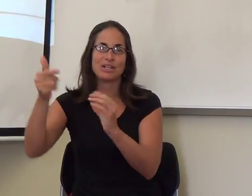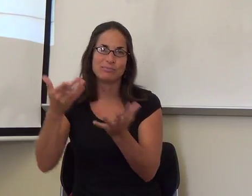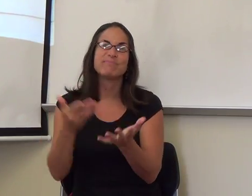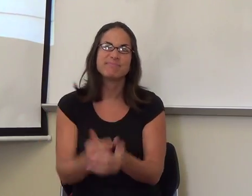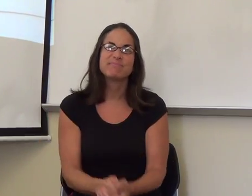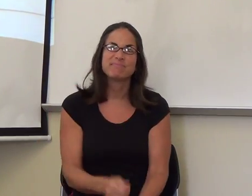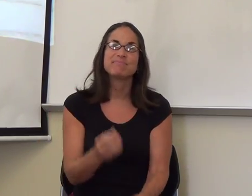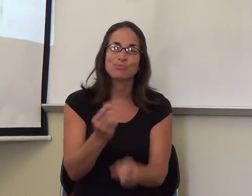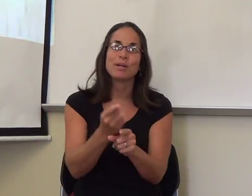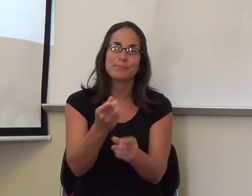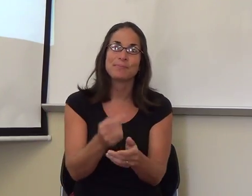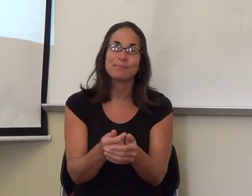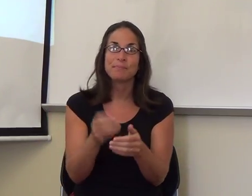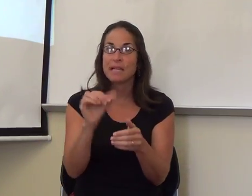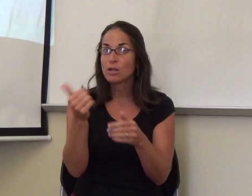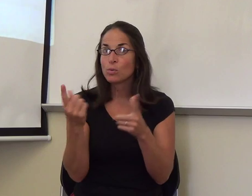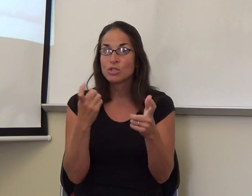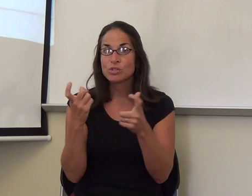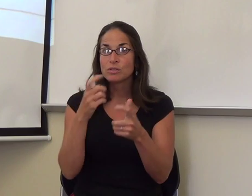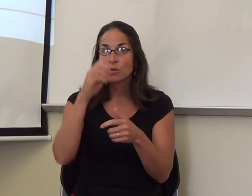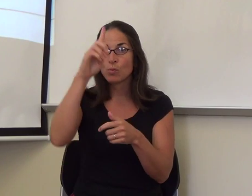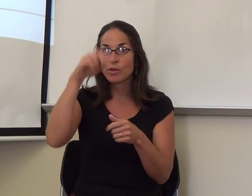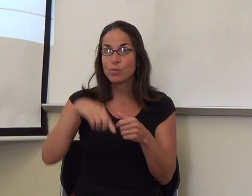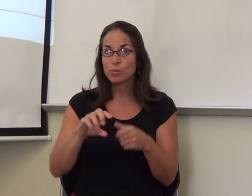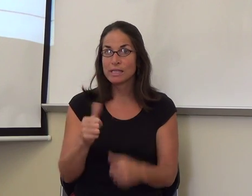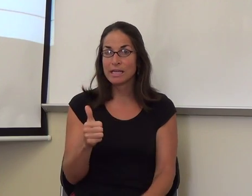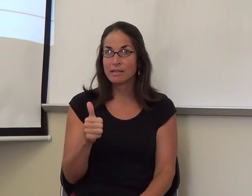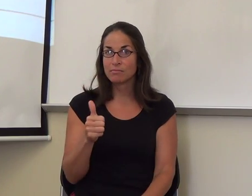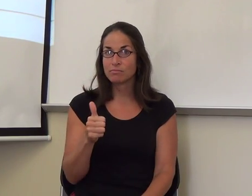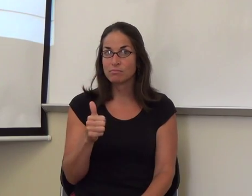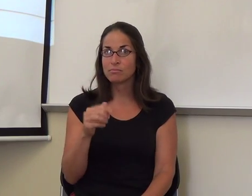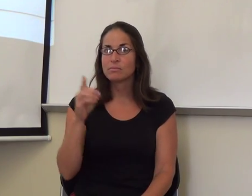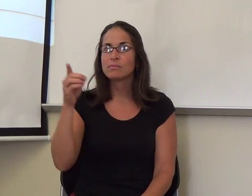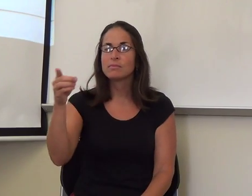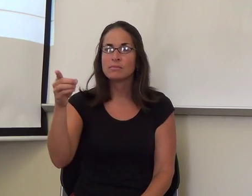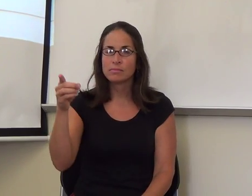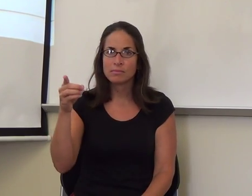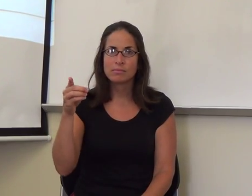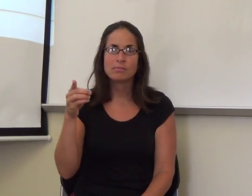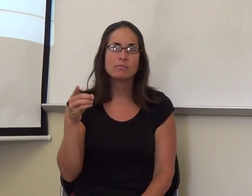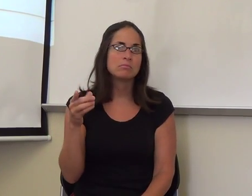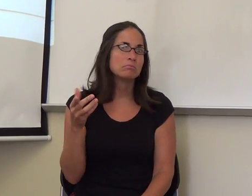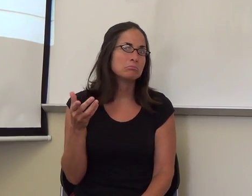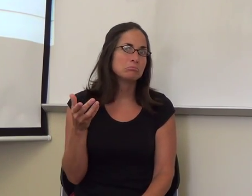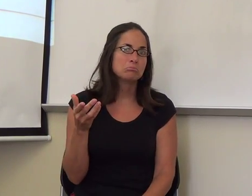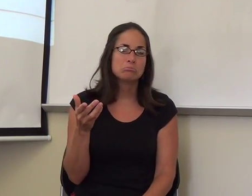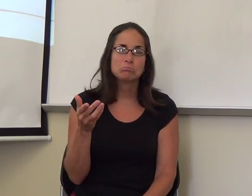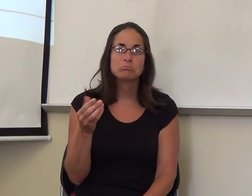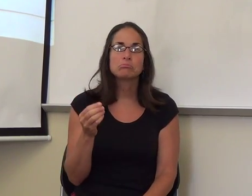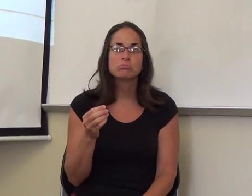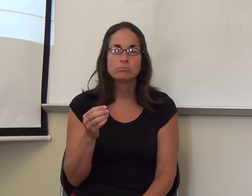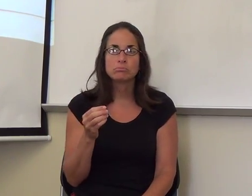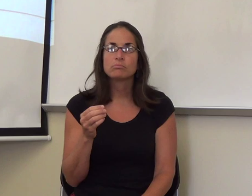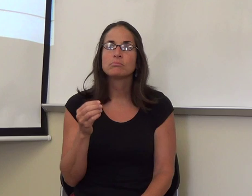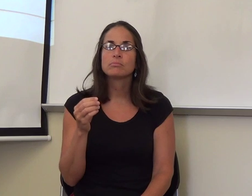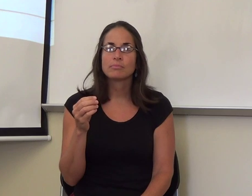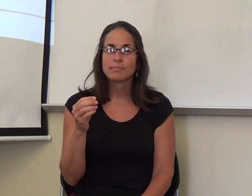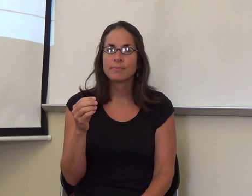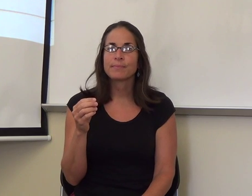these first 10, was it 10? Yes, I think I went overboard. I wrote too long of sentences. That's all